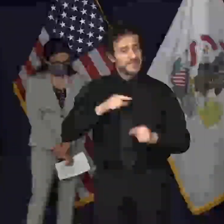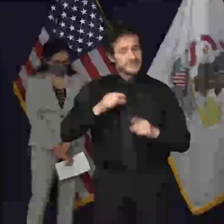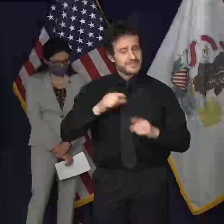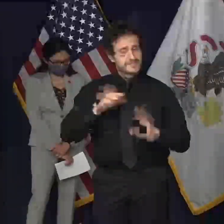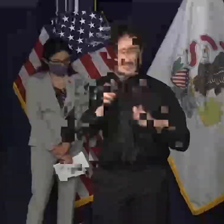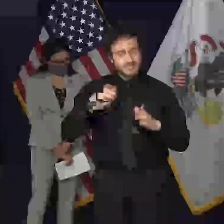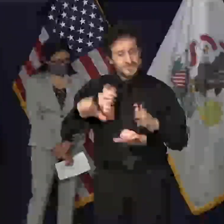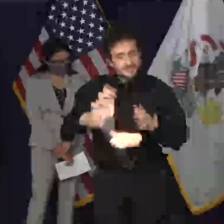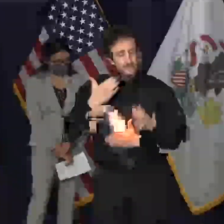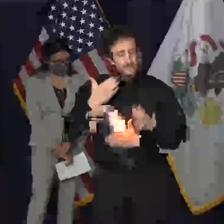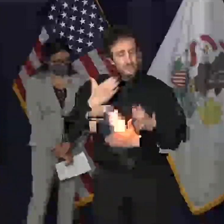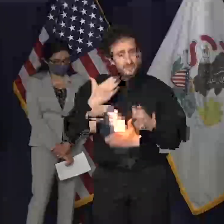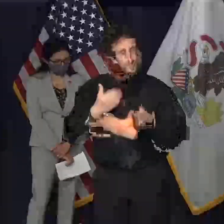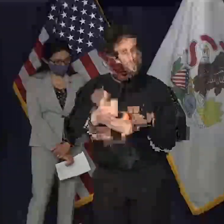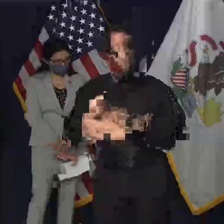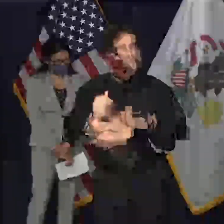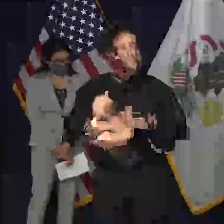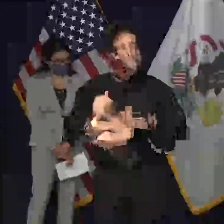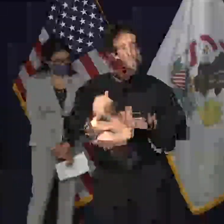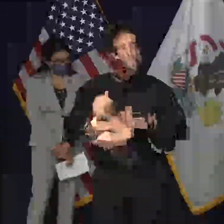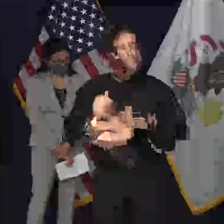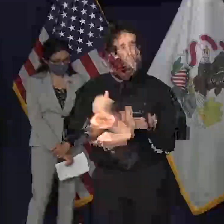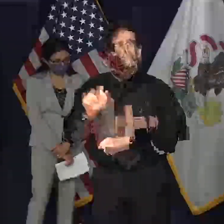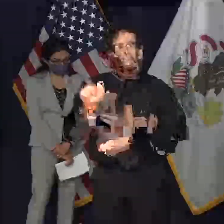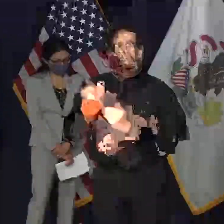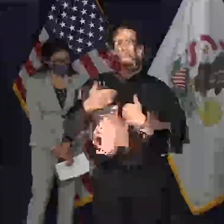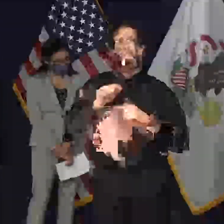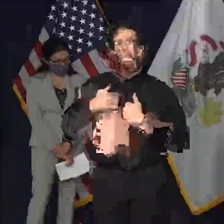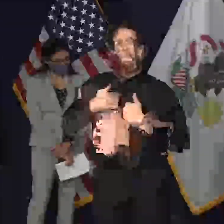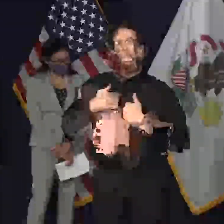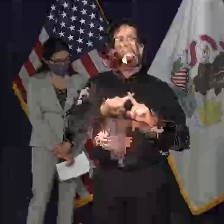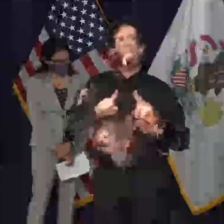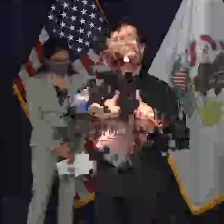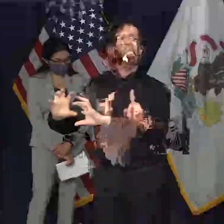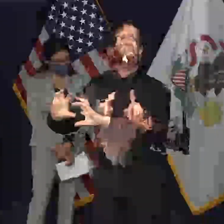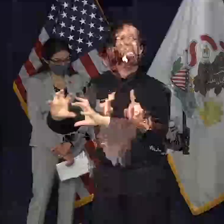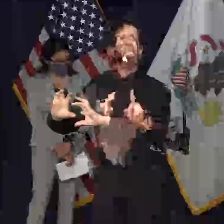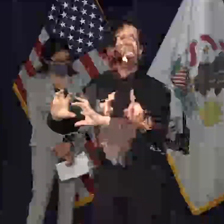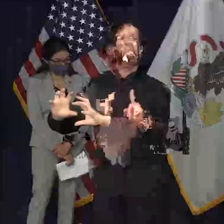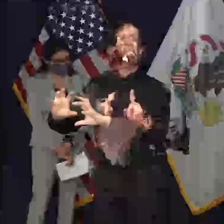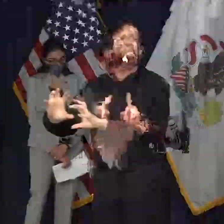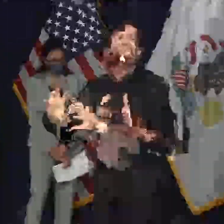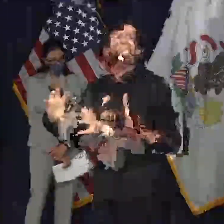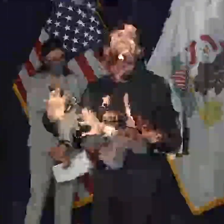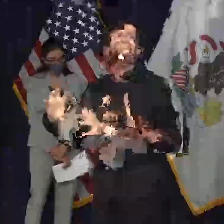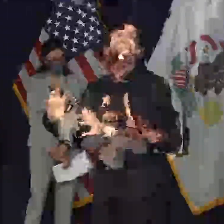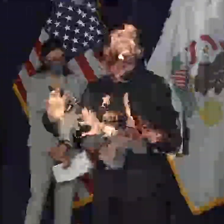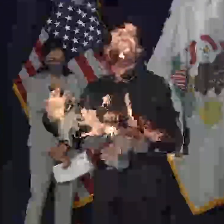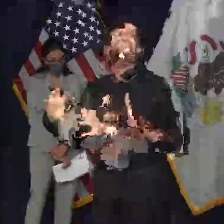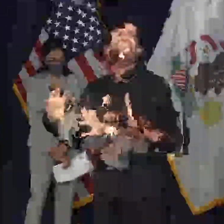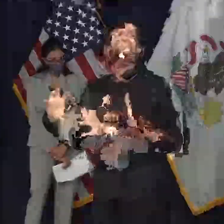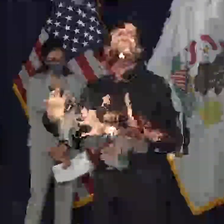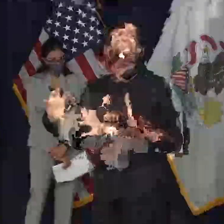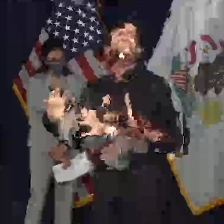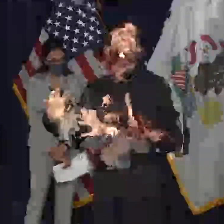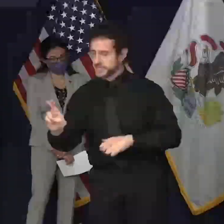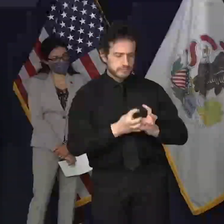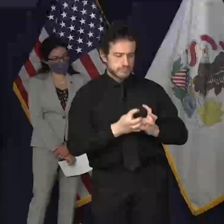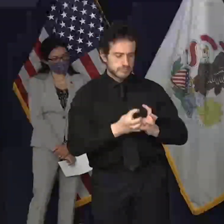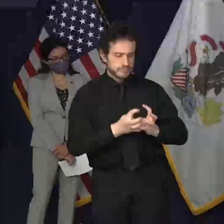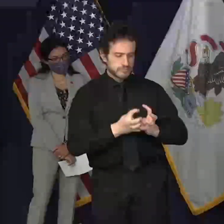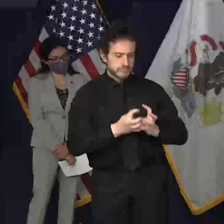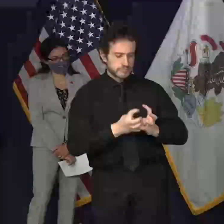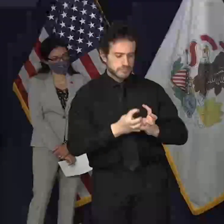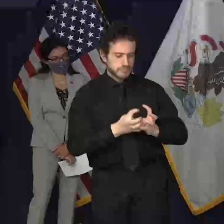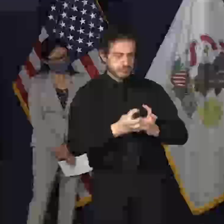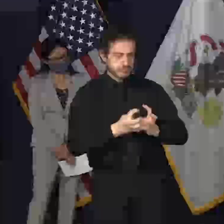as a legislature. They are meeting in working groups. I know that Republicans and Democrats are sitting down talking about the budget. They're sitting down